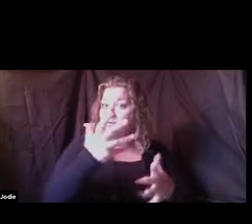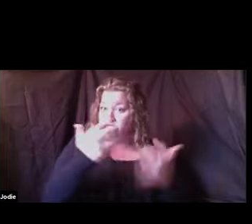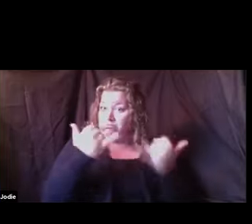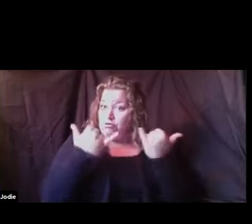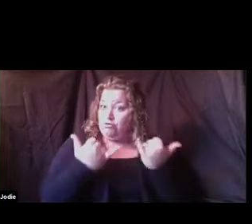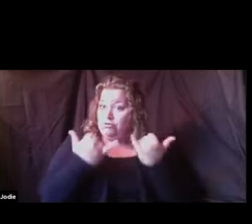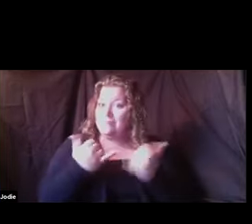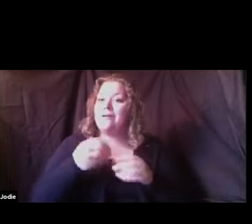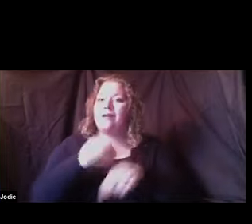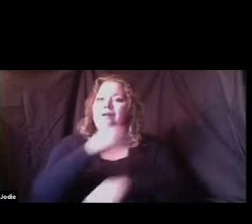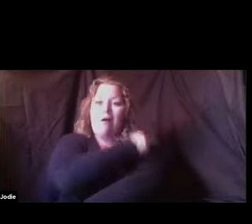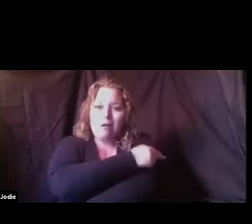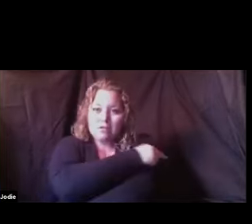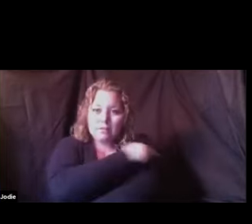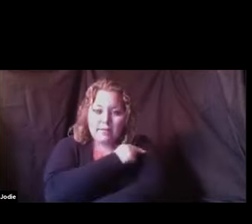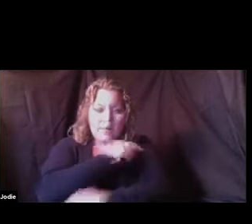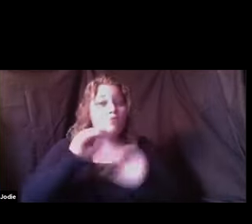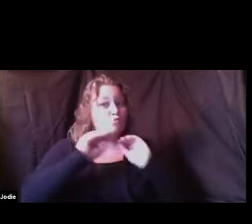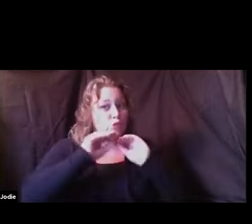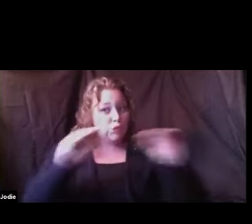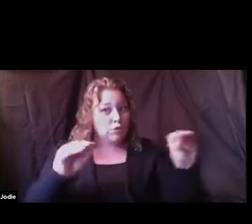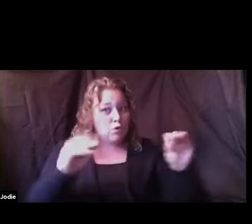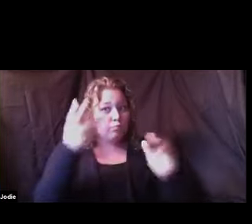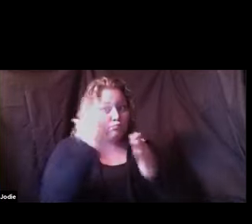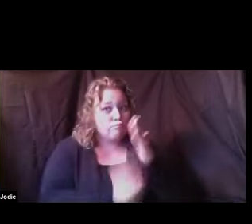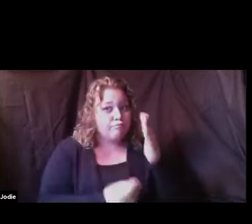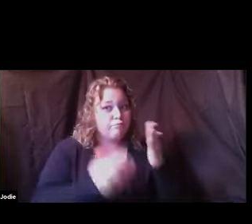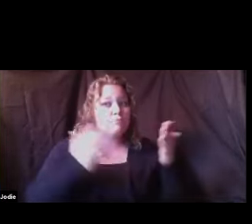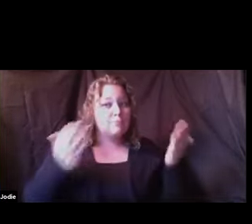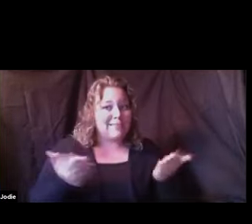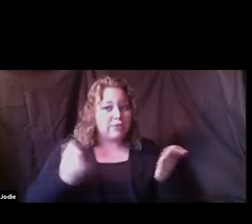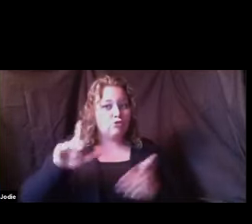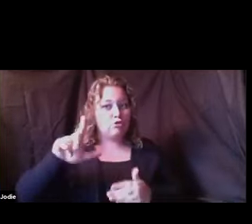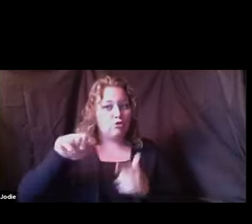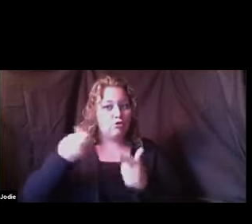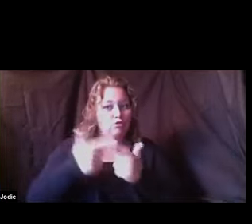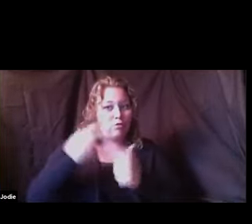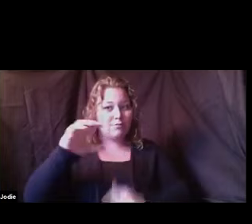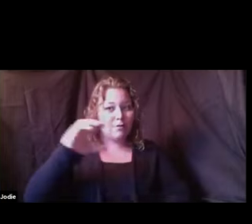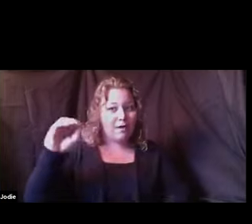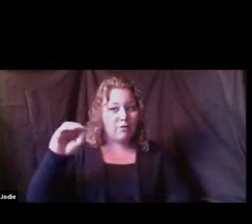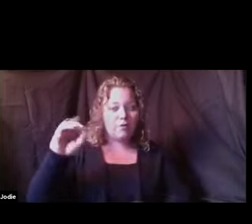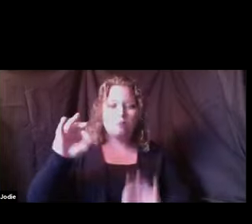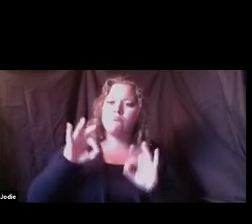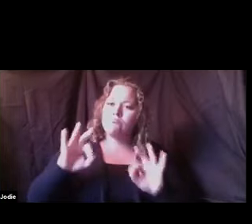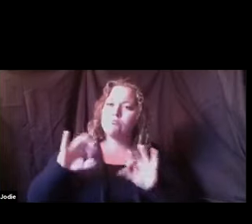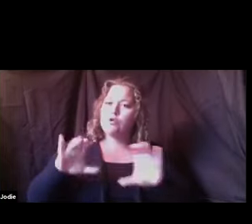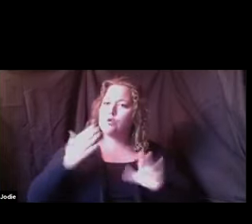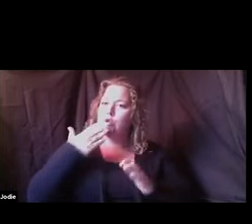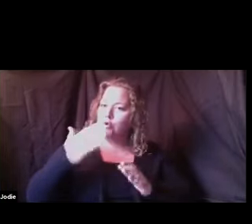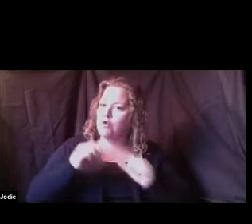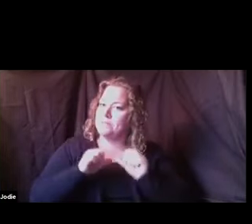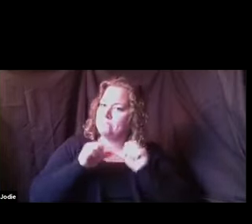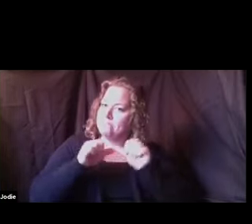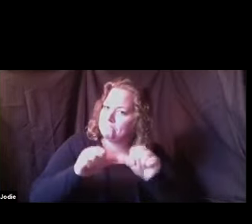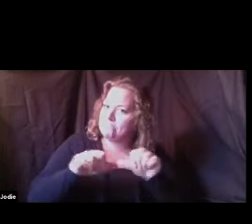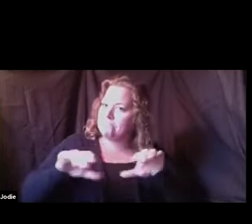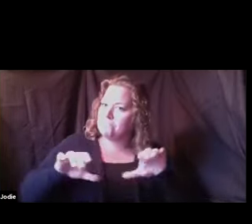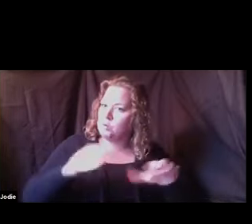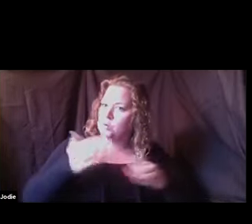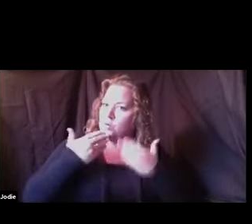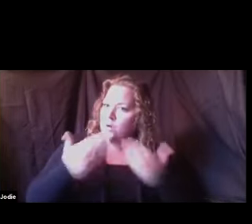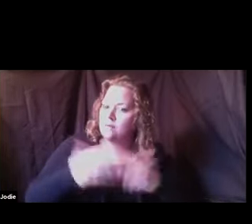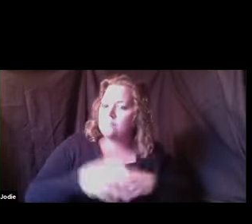County. We're doing really well, and let's keep doing really well. On the Wisconsin side, we have had a total of